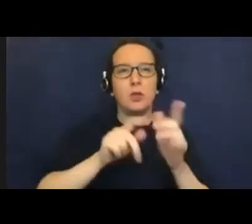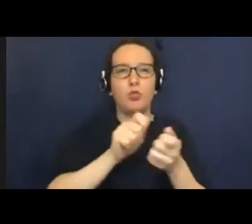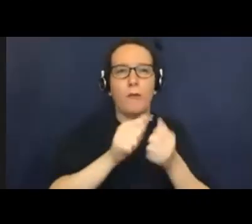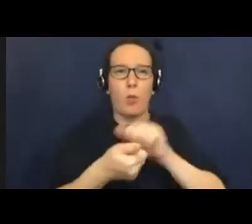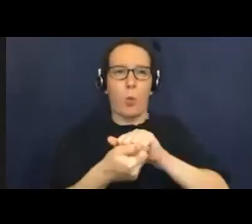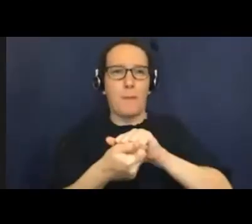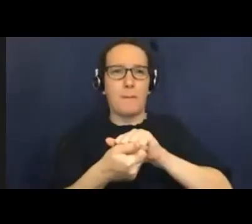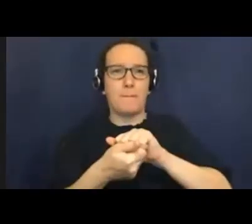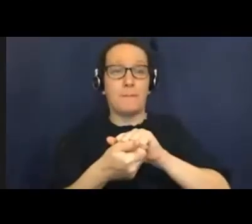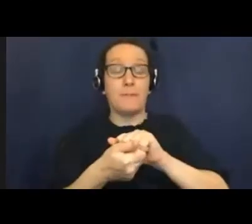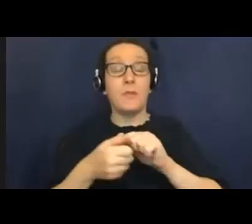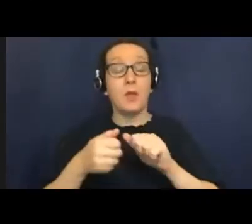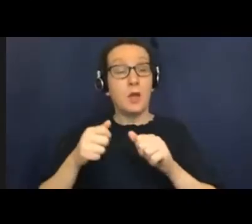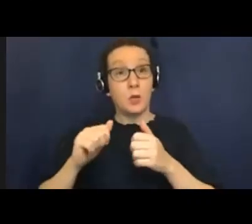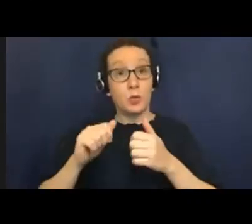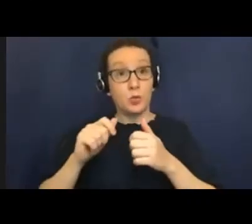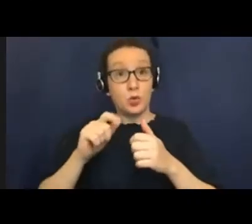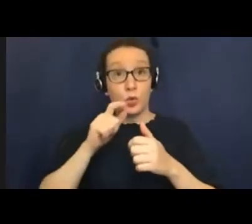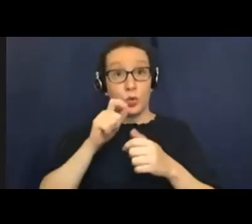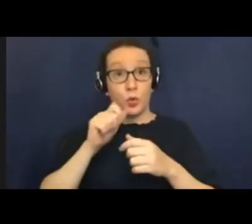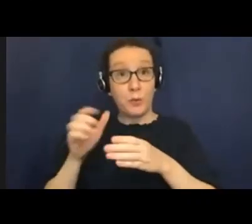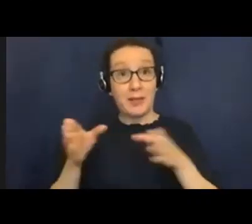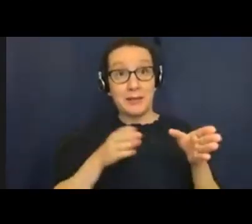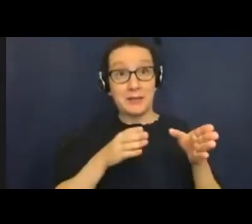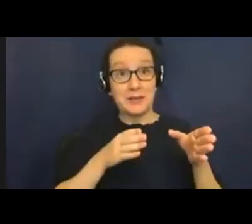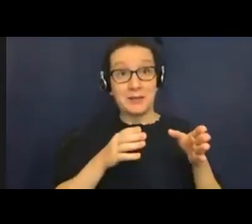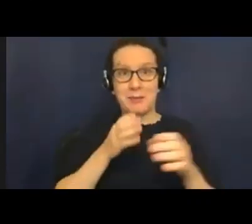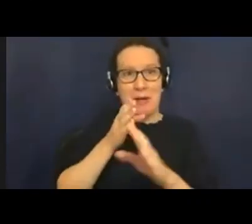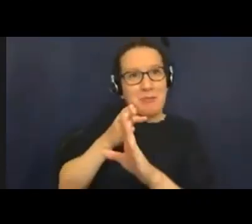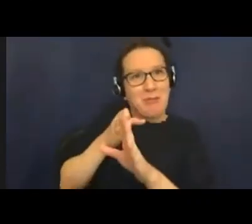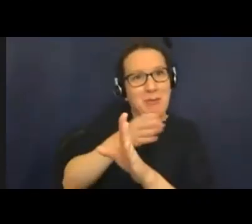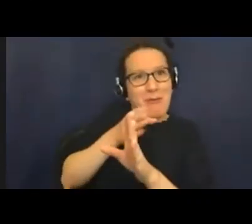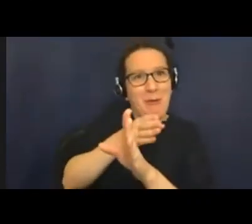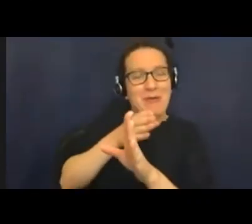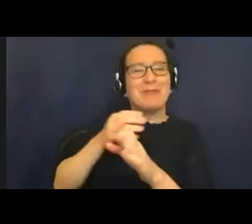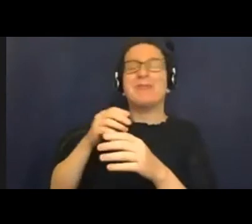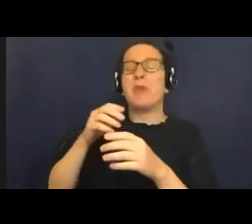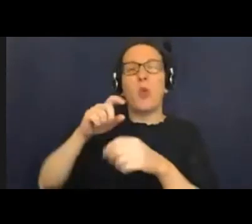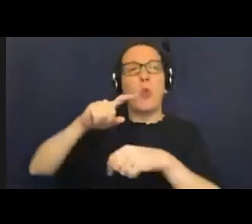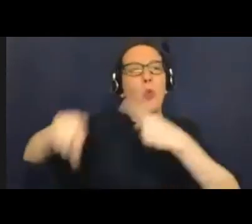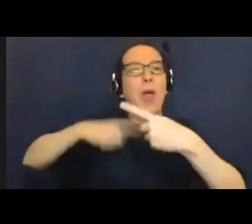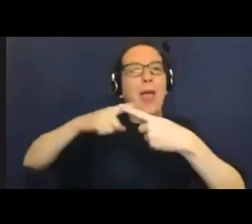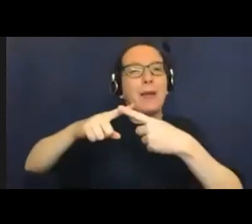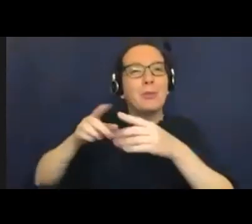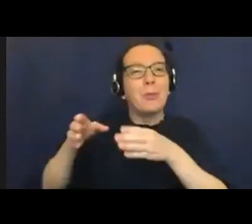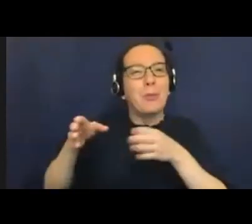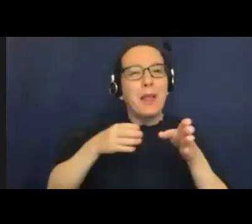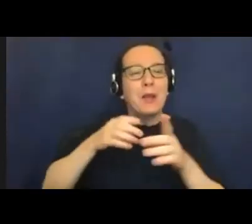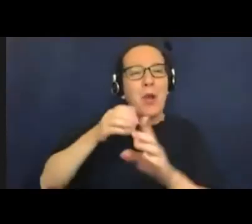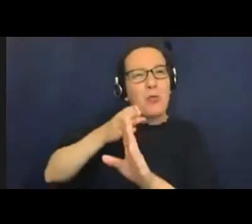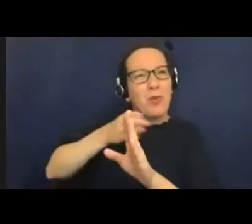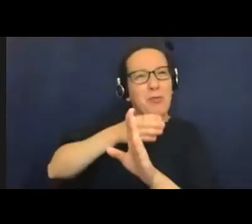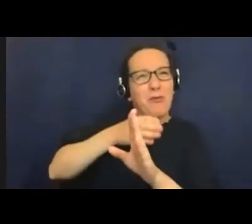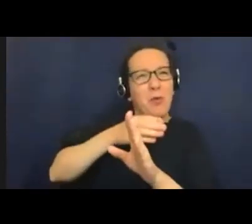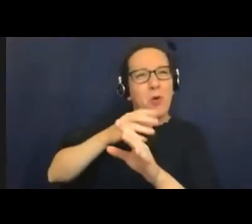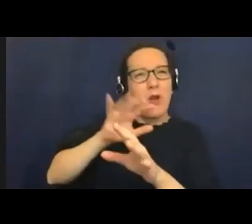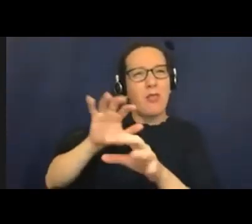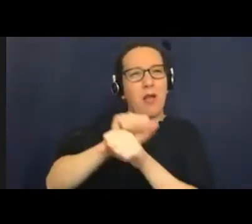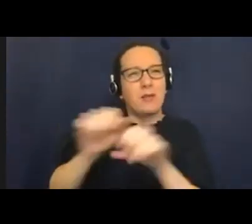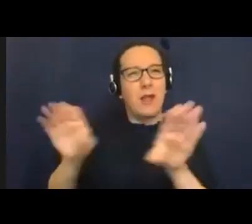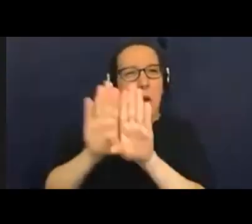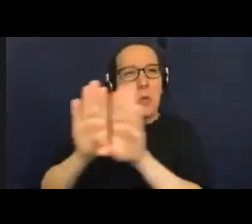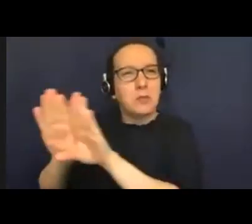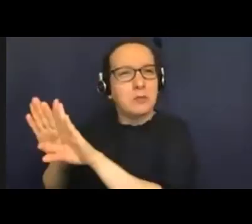So this was planned right before the lockdowns all started happening. We sort of very quickly had to adapt and move it to an online context.